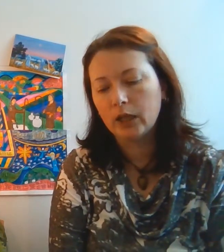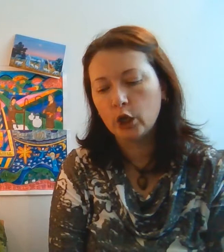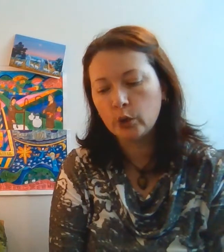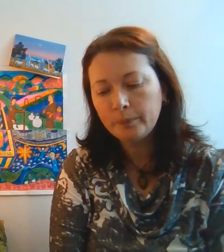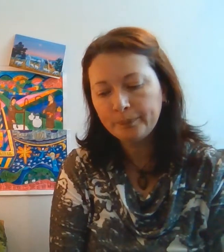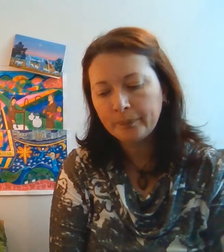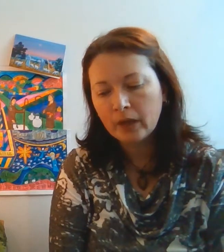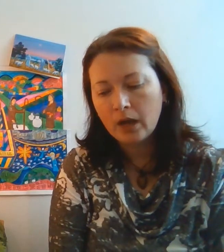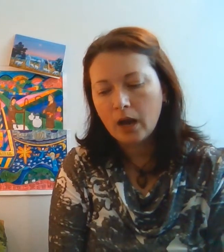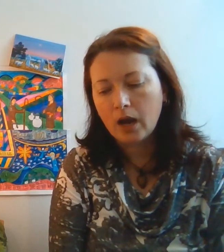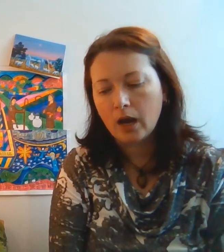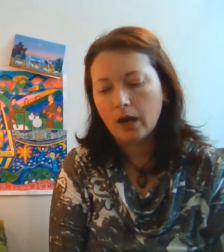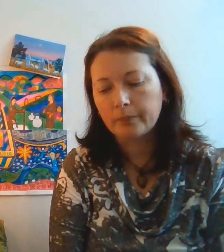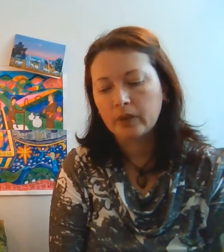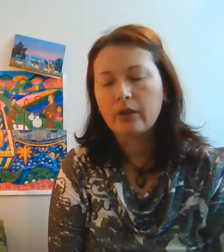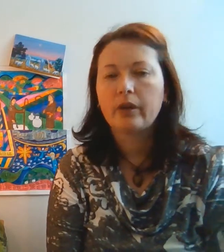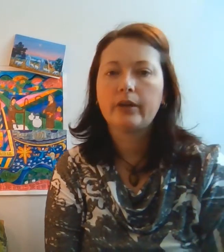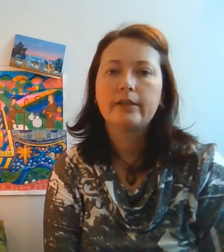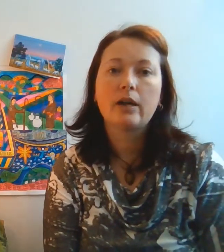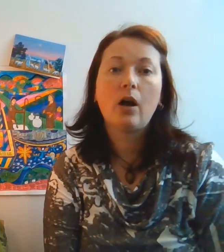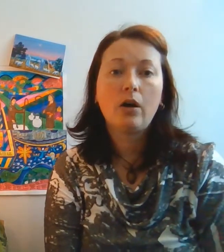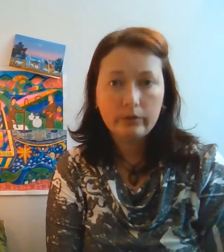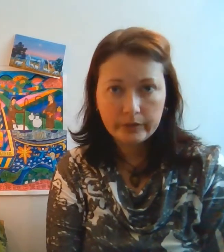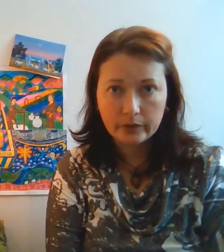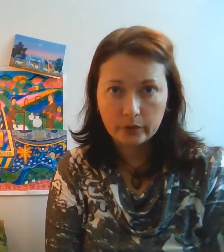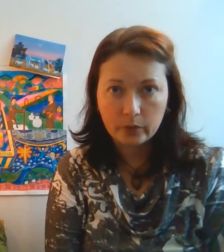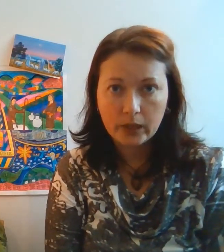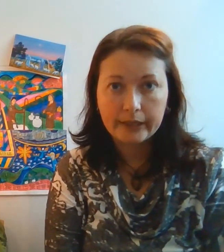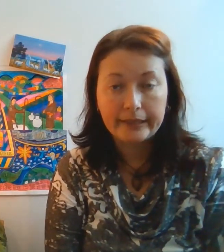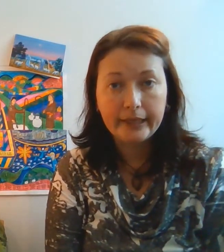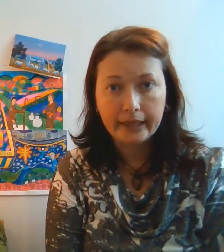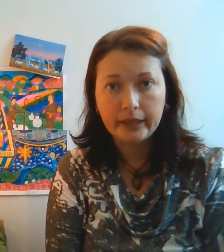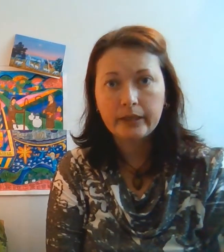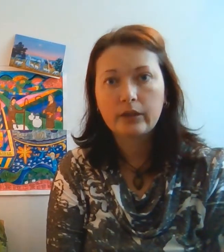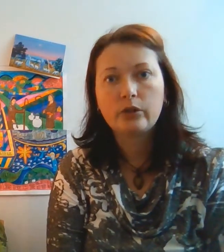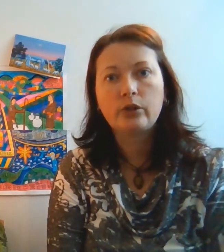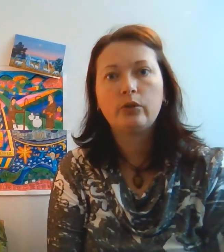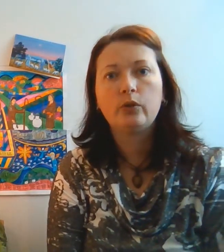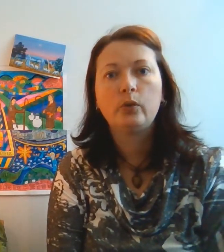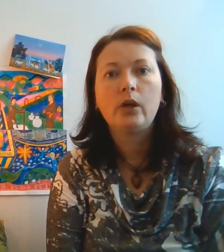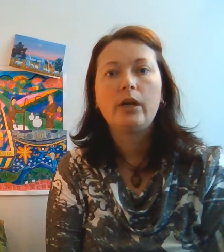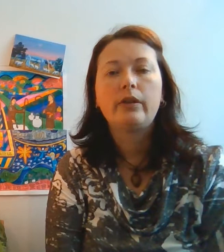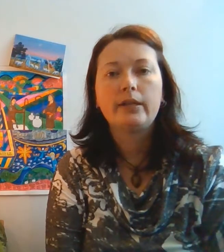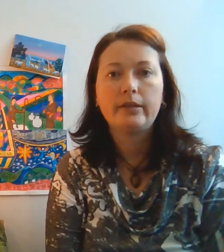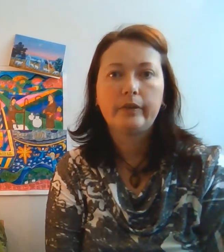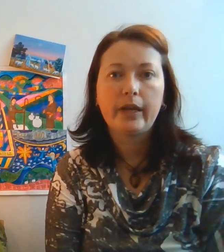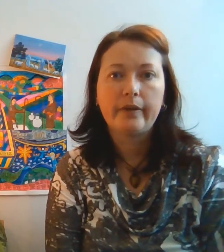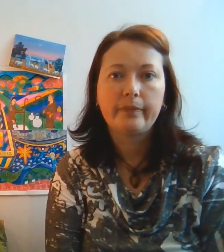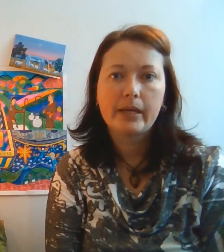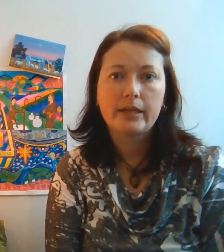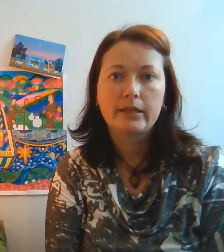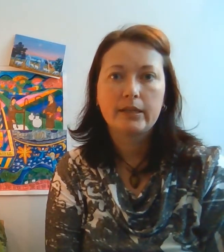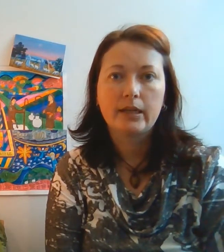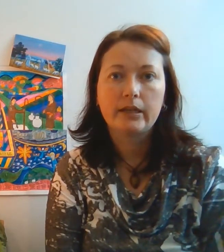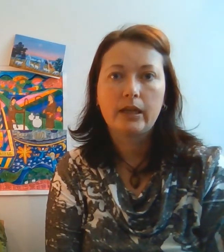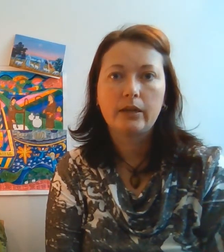below. There is also a link to This Little Light of Mine in sign